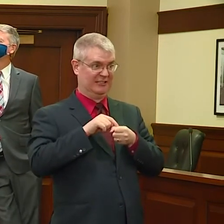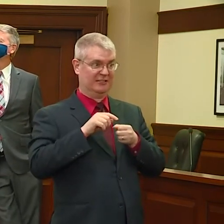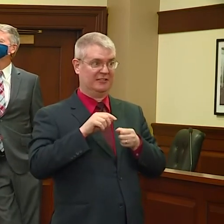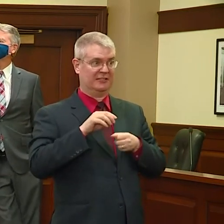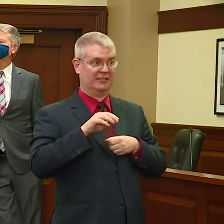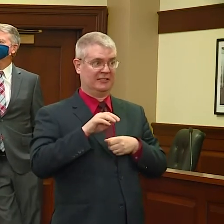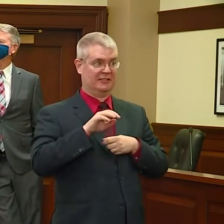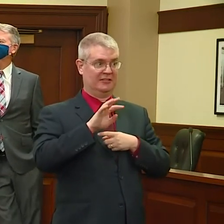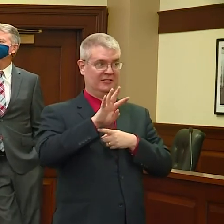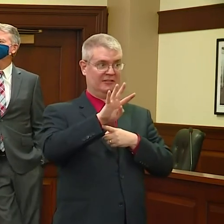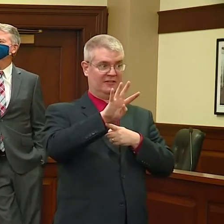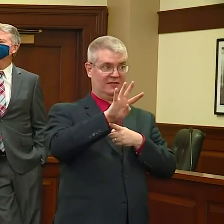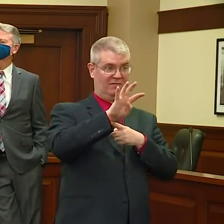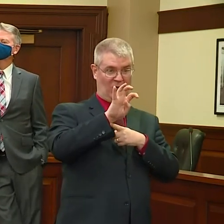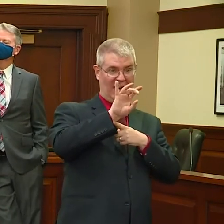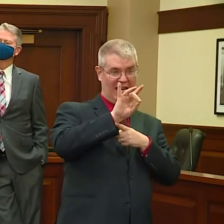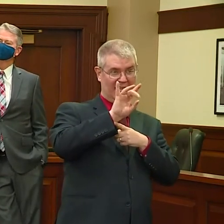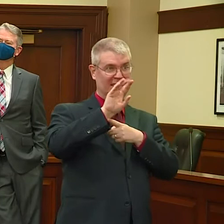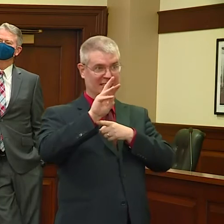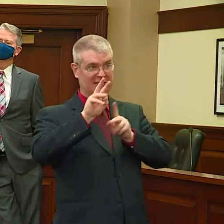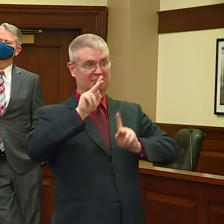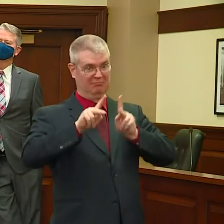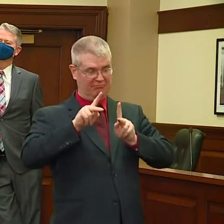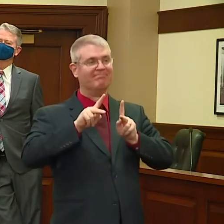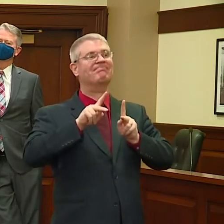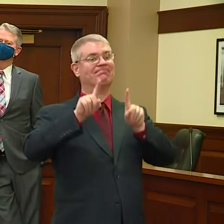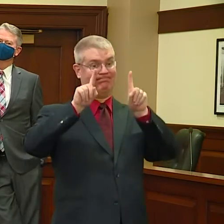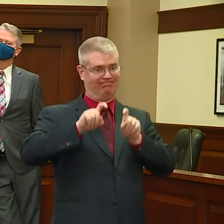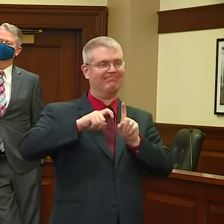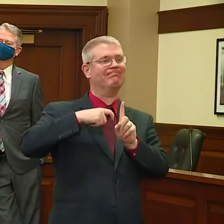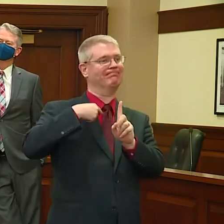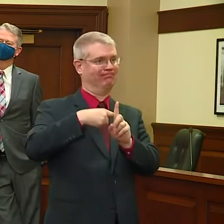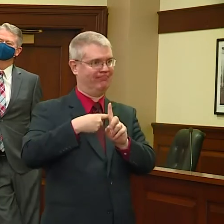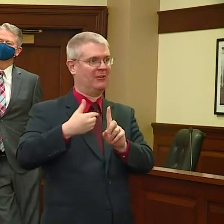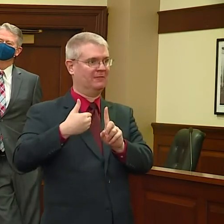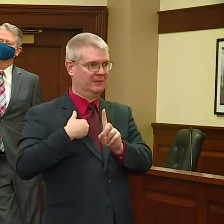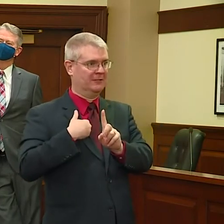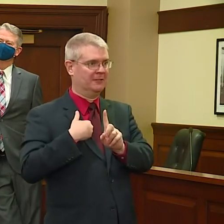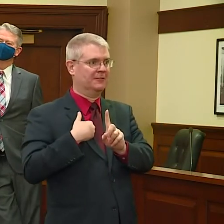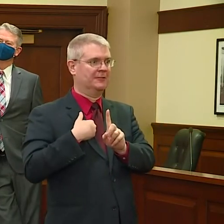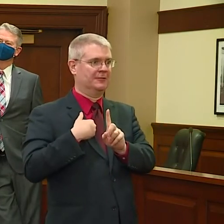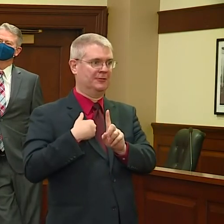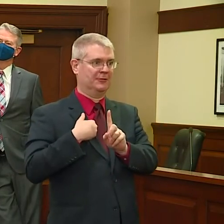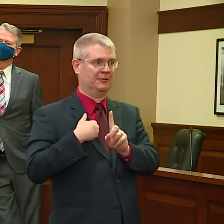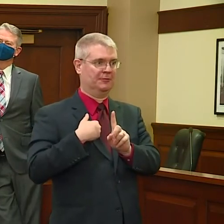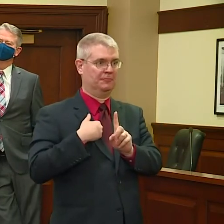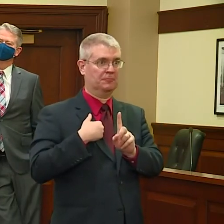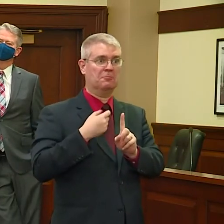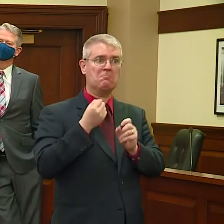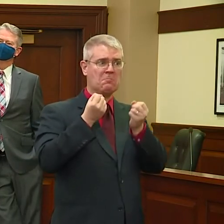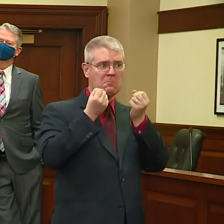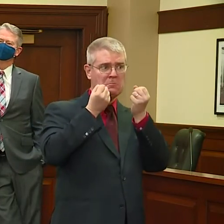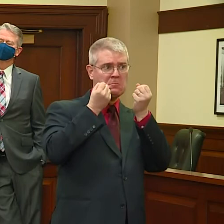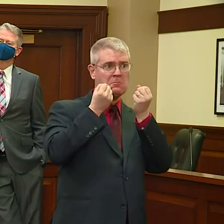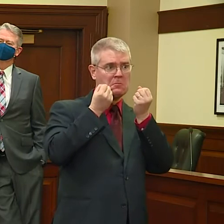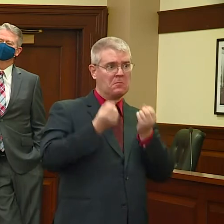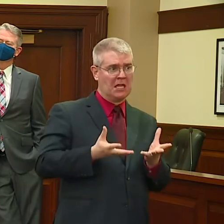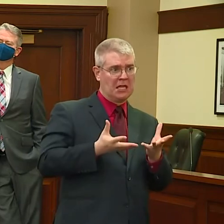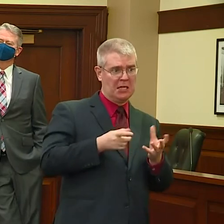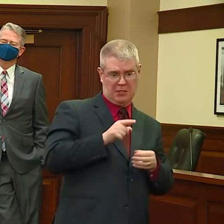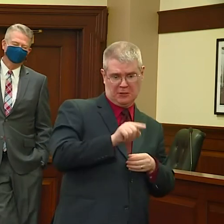we were caring for 8 COVID positive patients. Some of our patients are very sick and we care for them in the ICU,